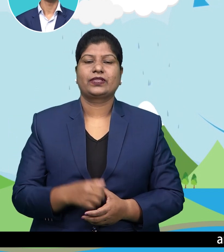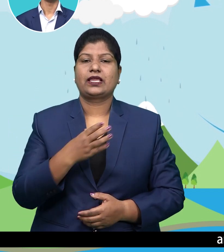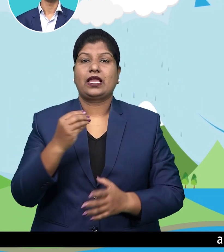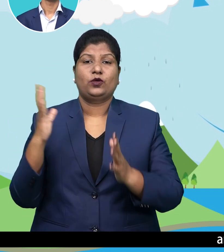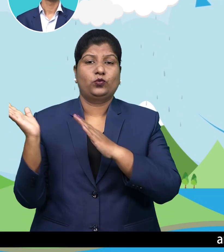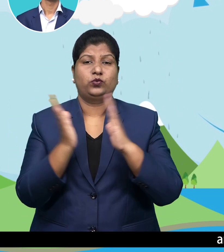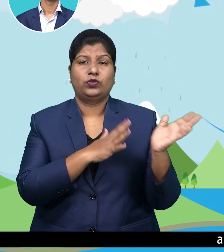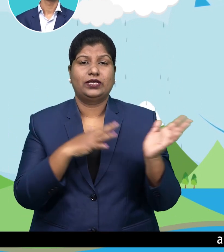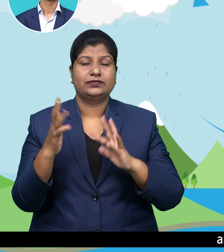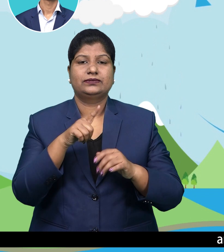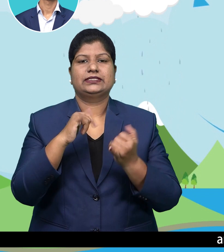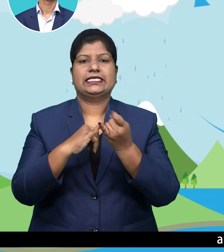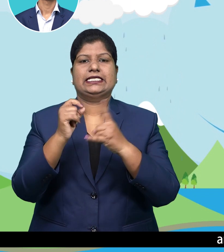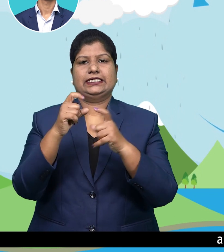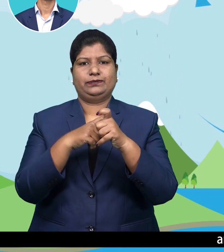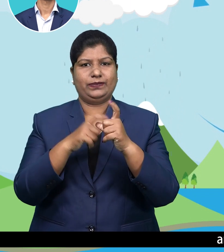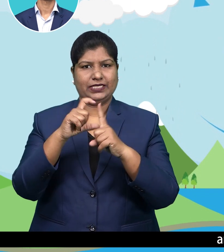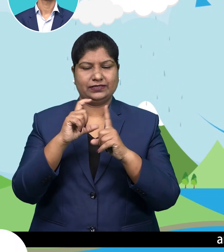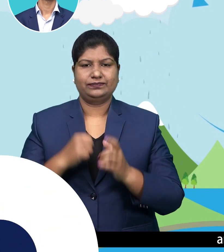and wind speed.